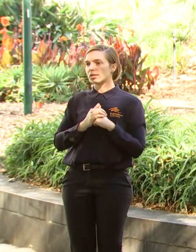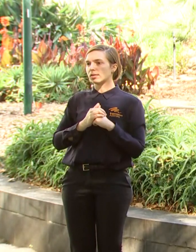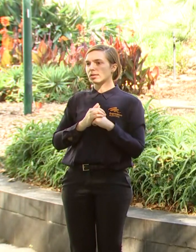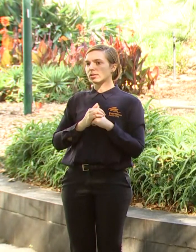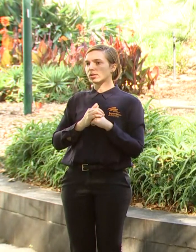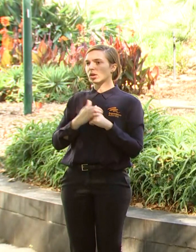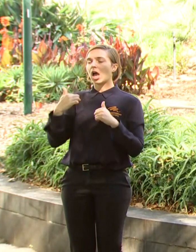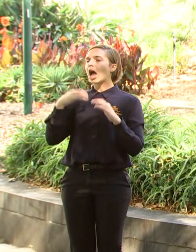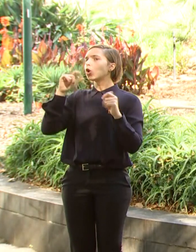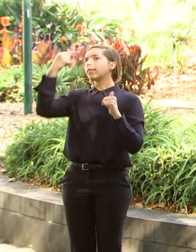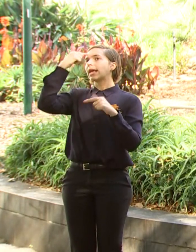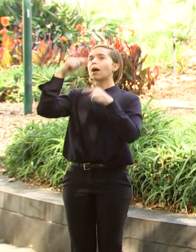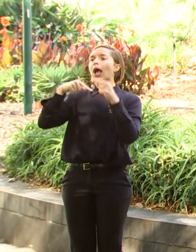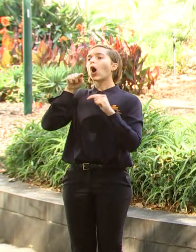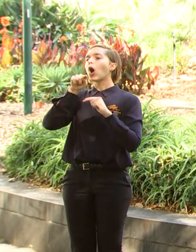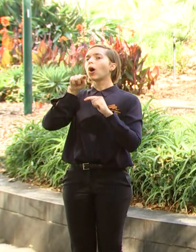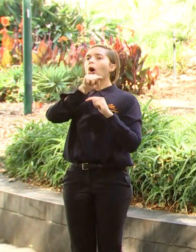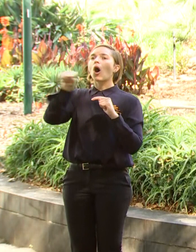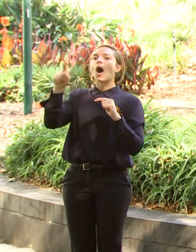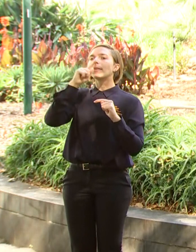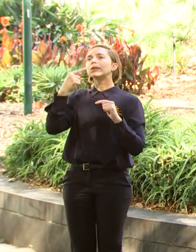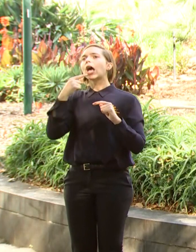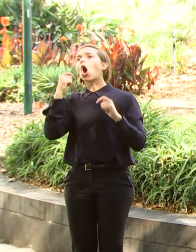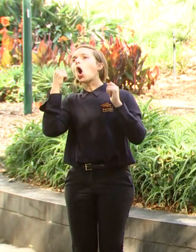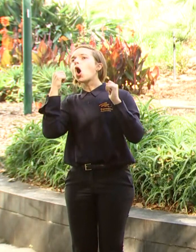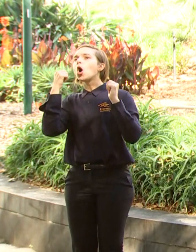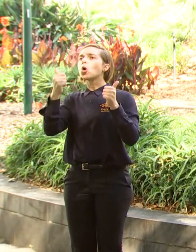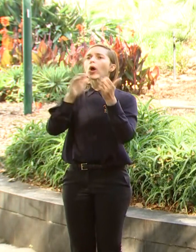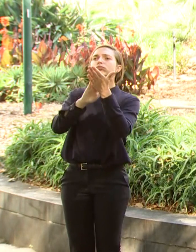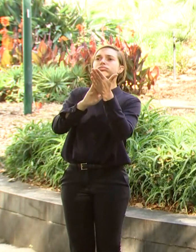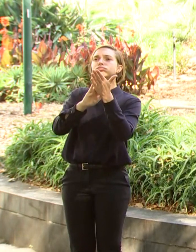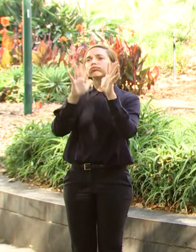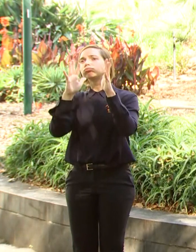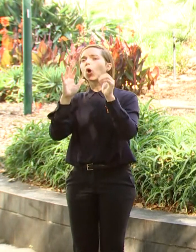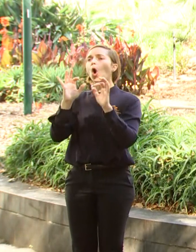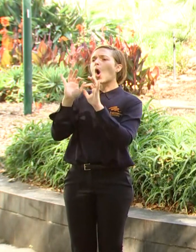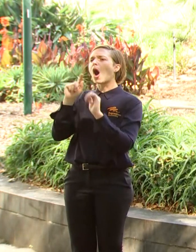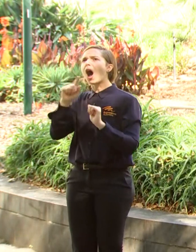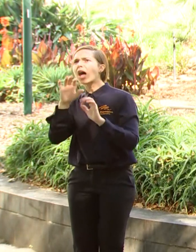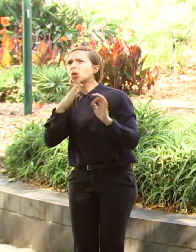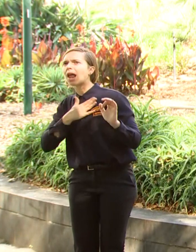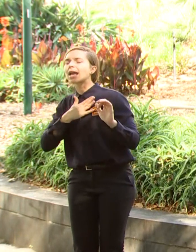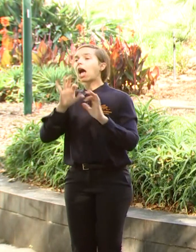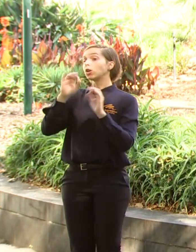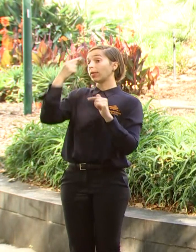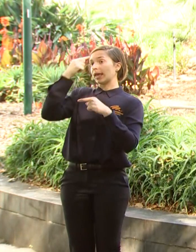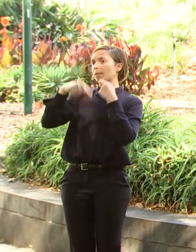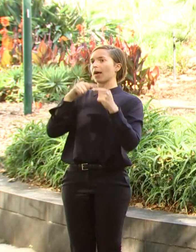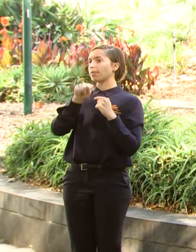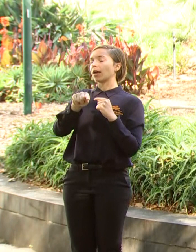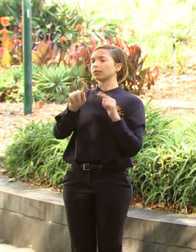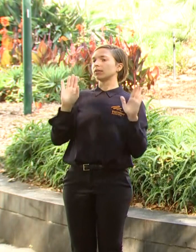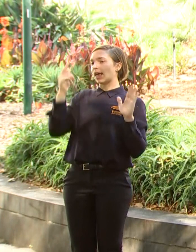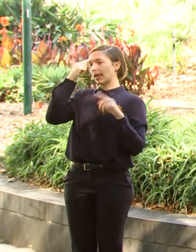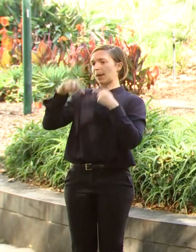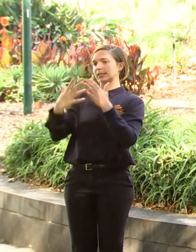to be popular, it's to protect Victorians, and that's what we're 100% committed to. And any other issues?